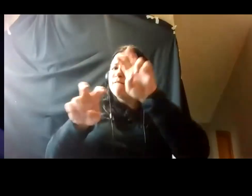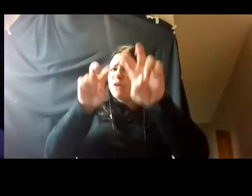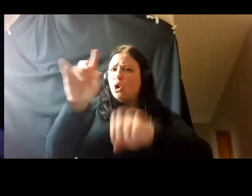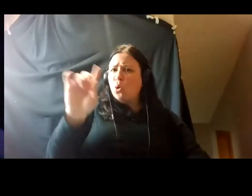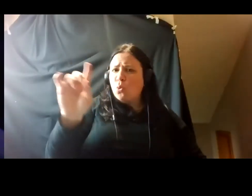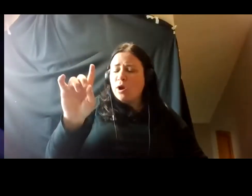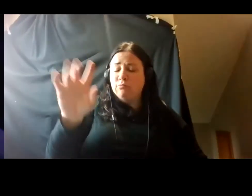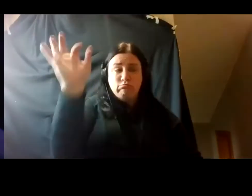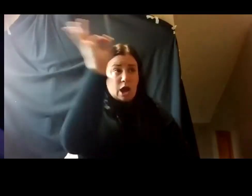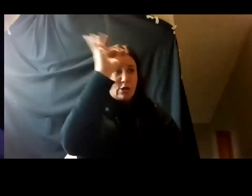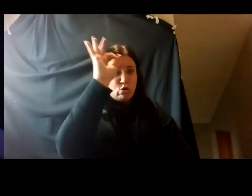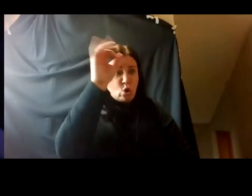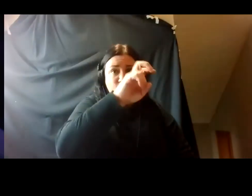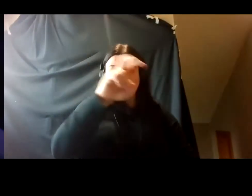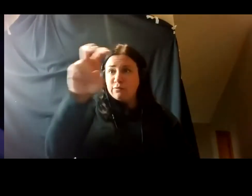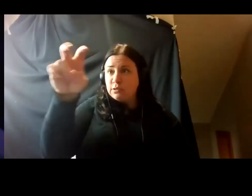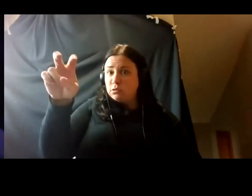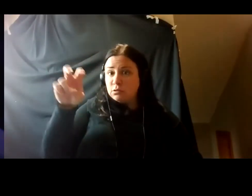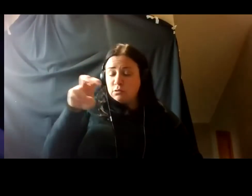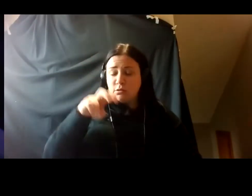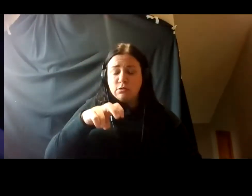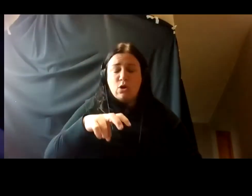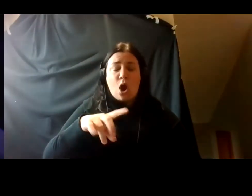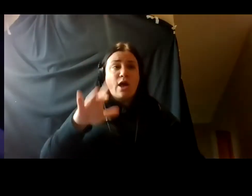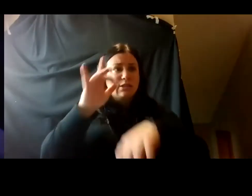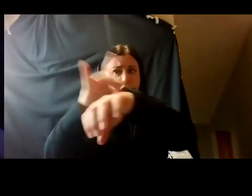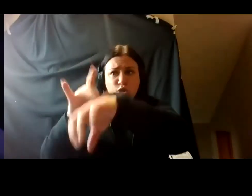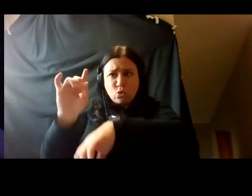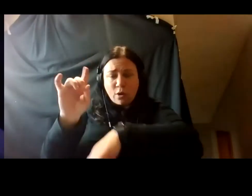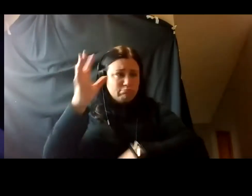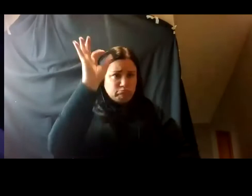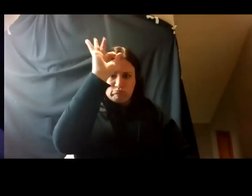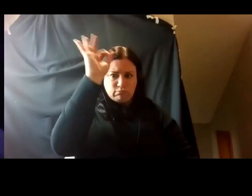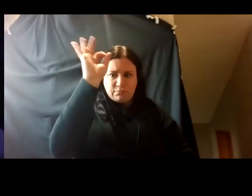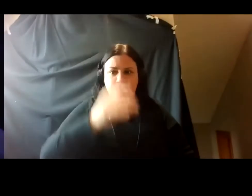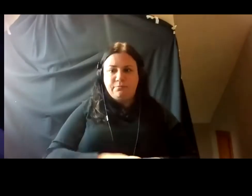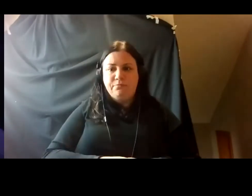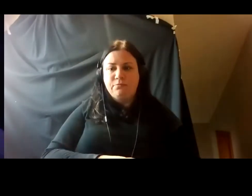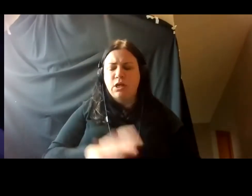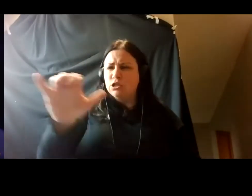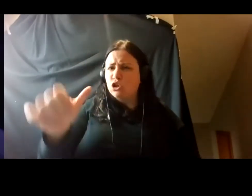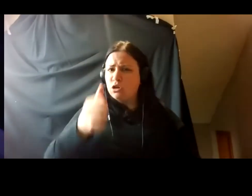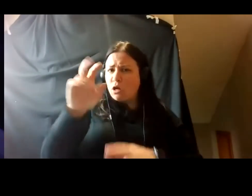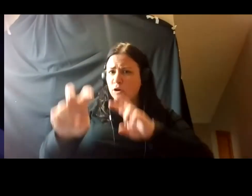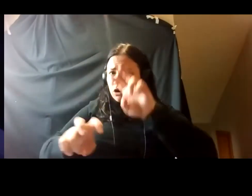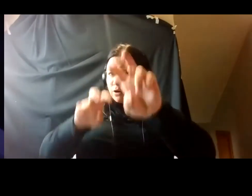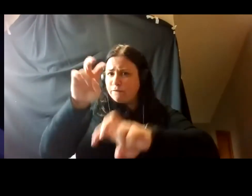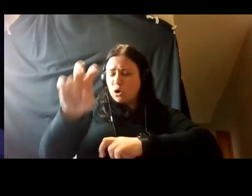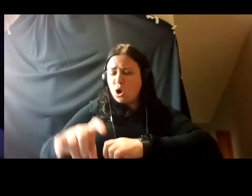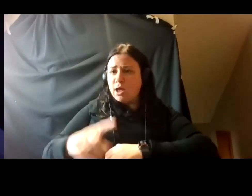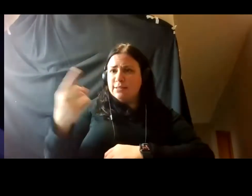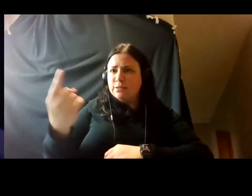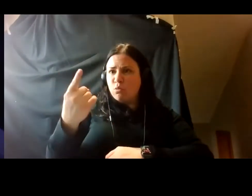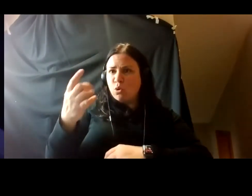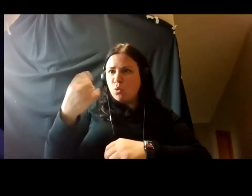said, I don't know. It just moves. I don't know where it went. Okay, well, is there another fair? Is there another carnival? Something else we can go